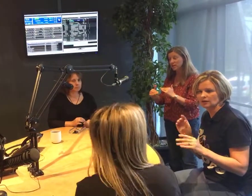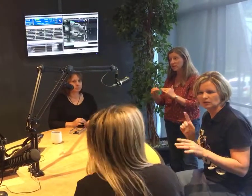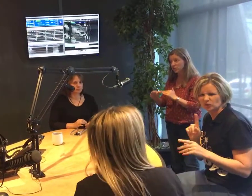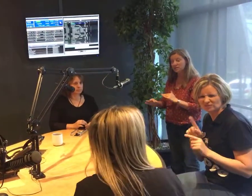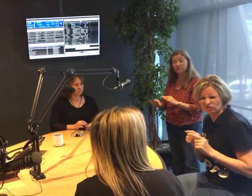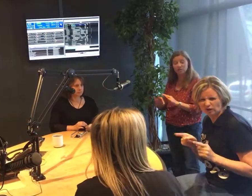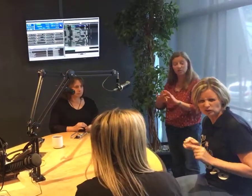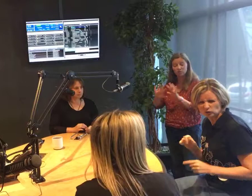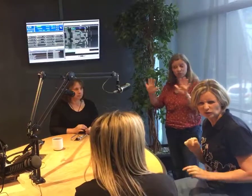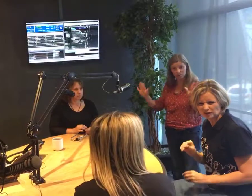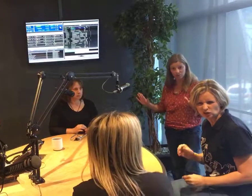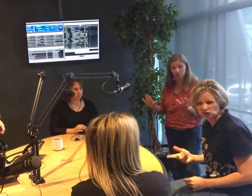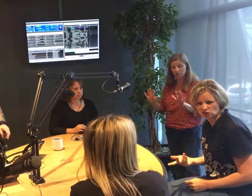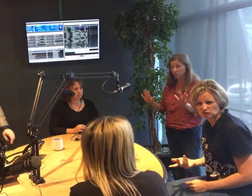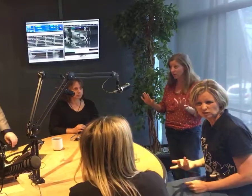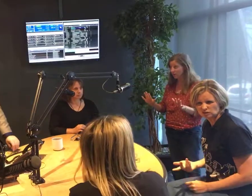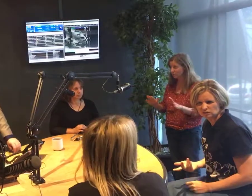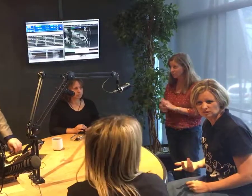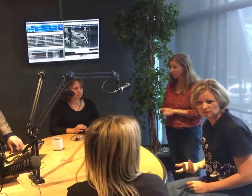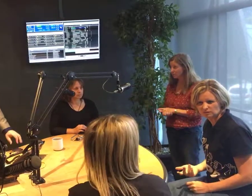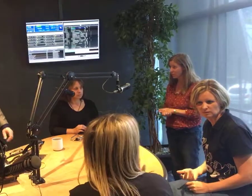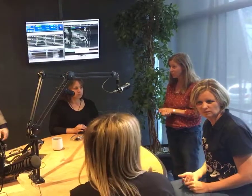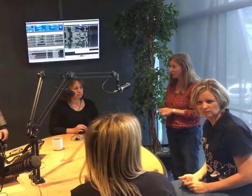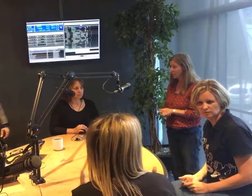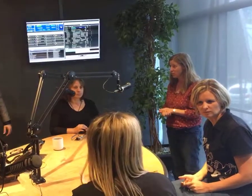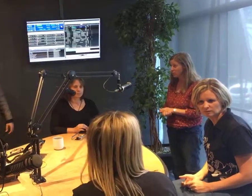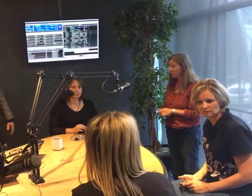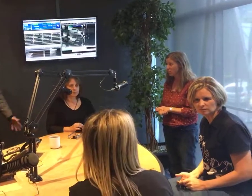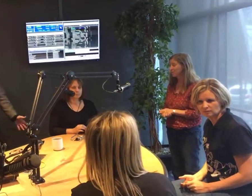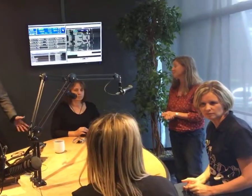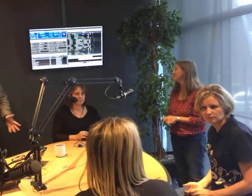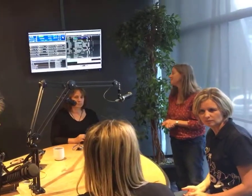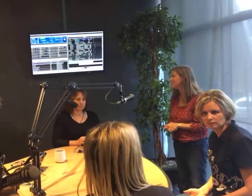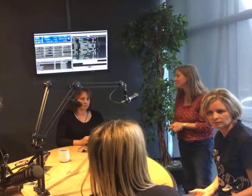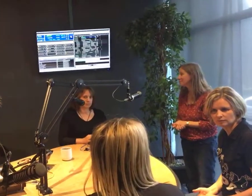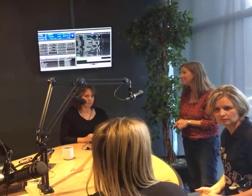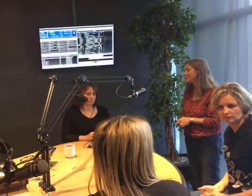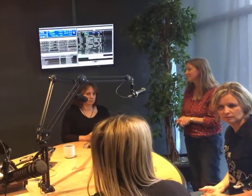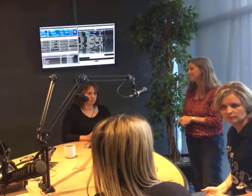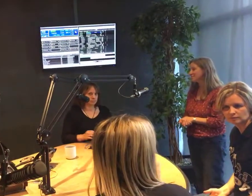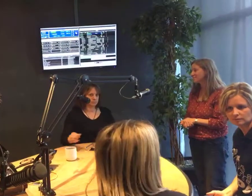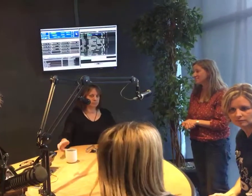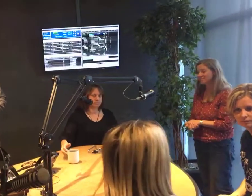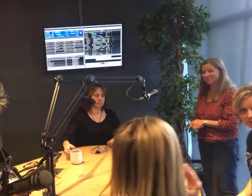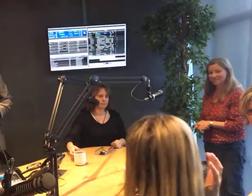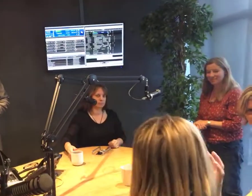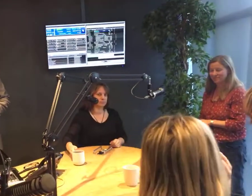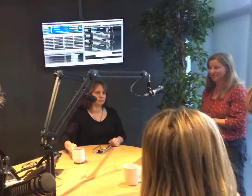Yeah, Just to do that properly. that sounds good.